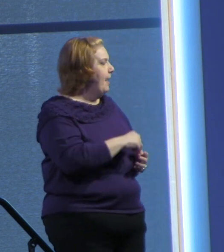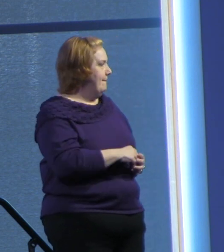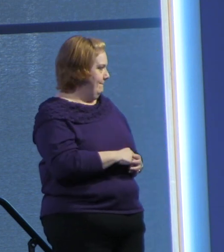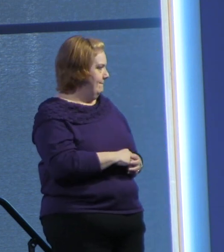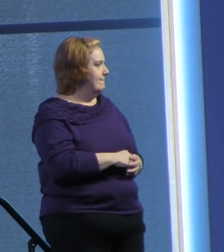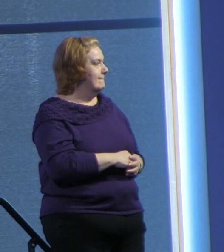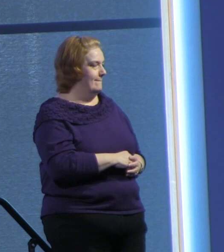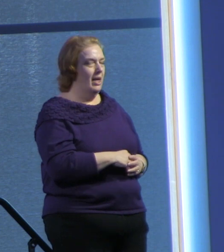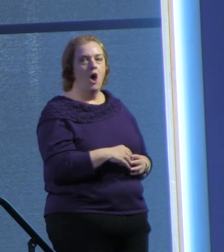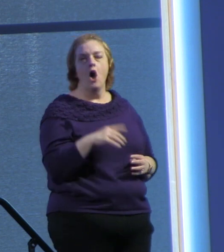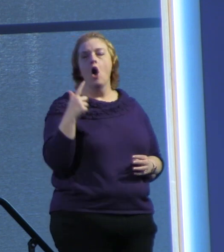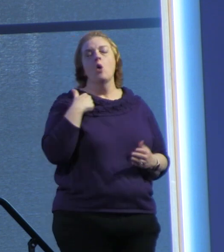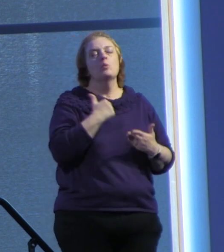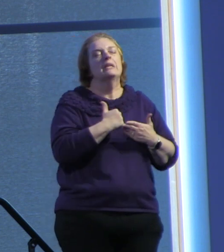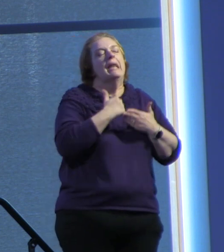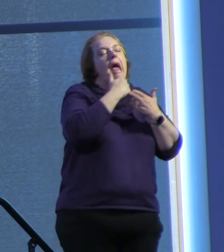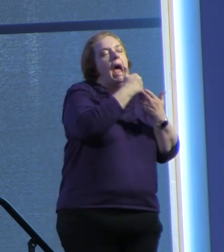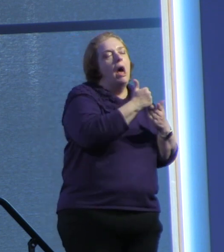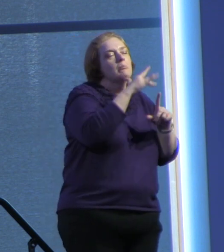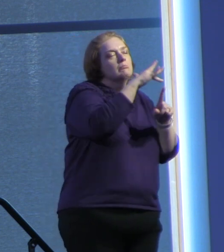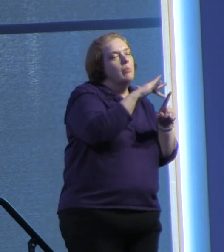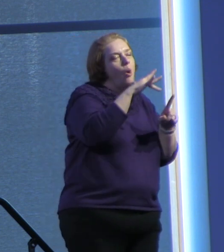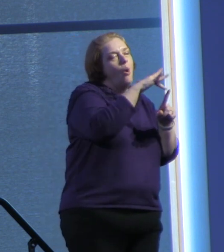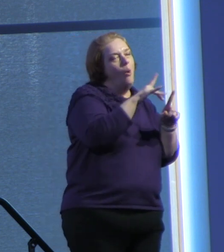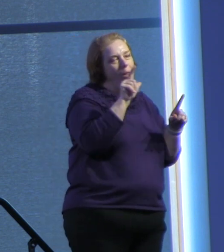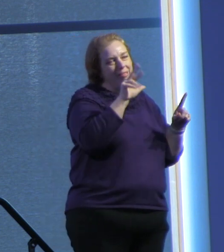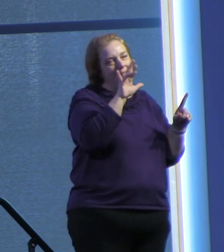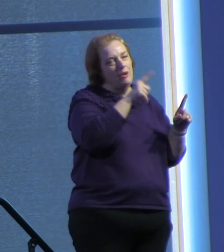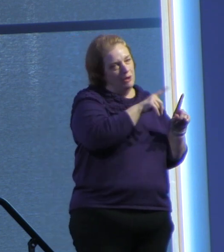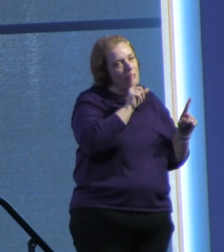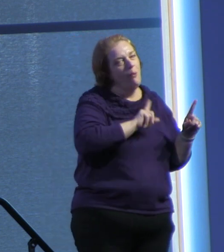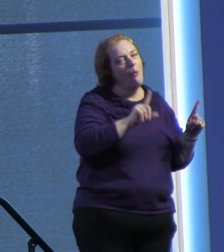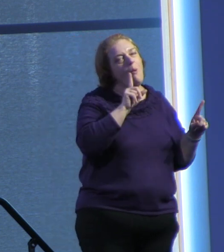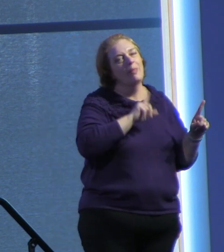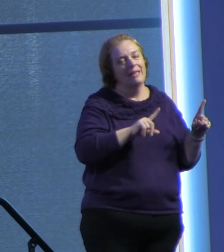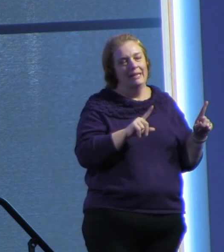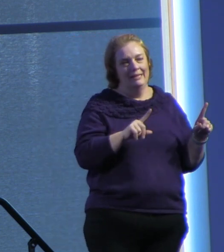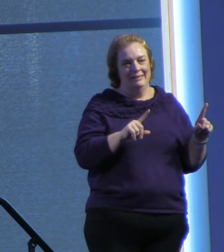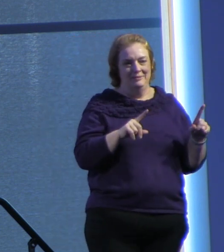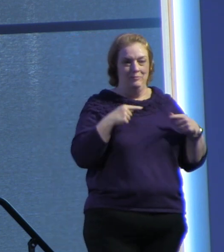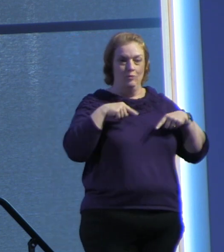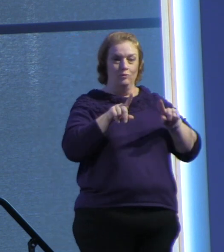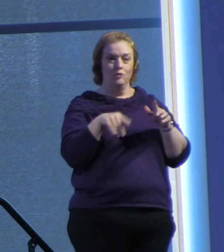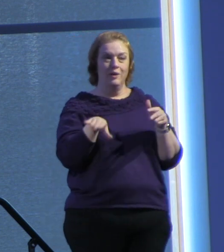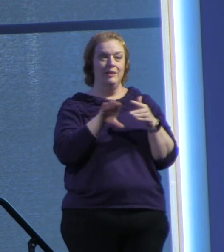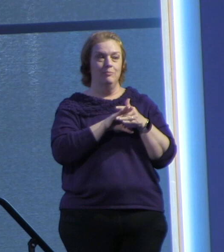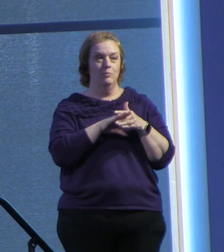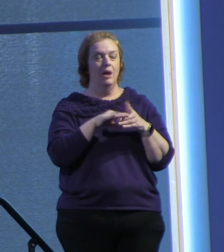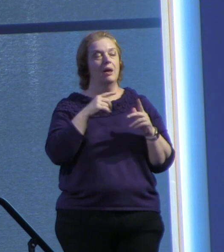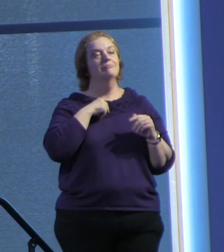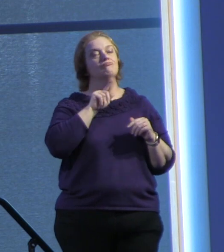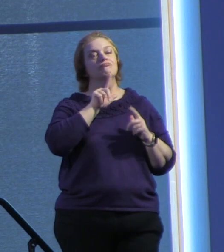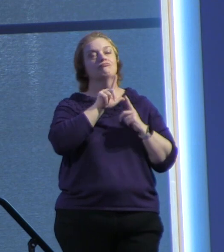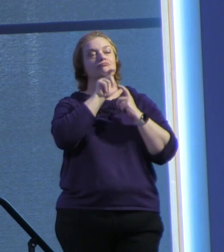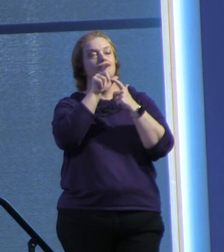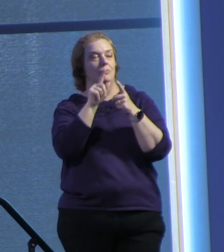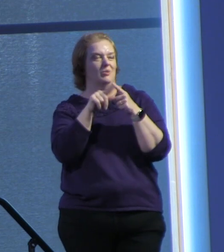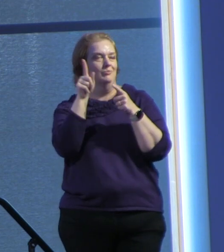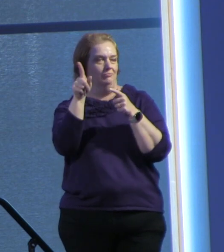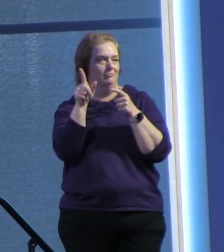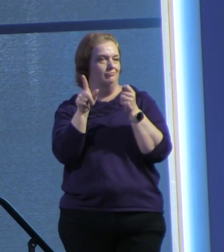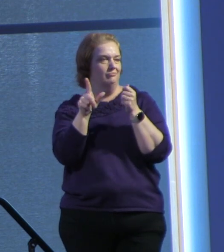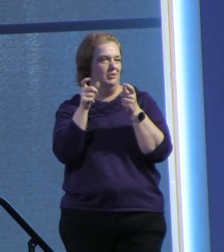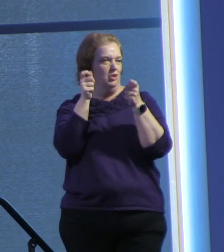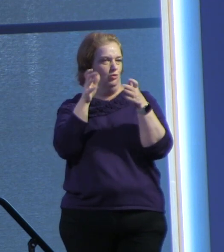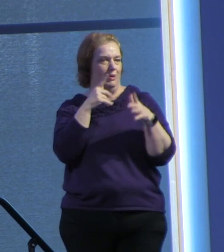I'm like, okay, we're gonna help Larry. So I run during this break to the assistant, to the director, and I